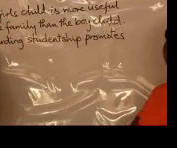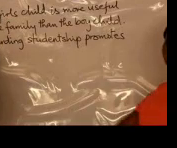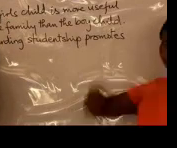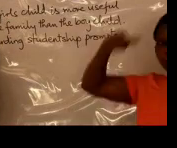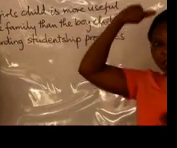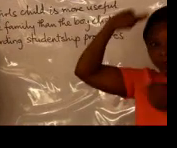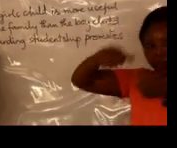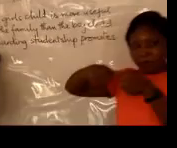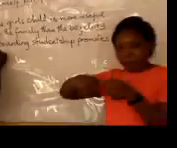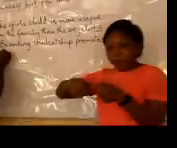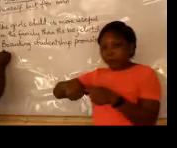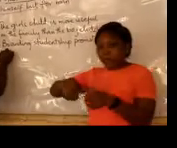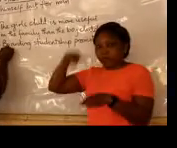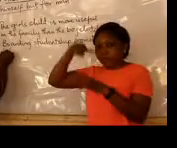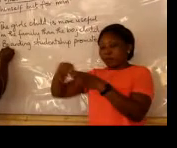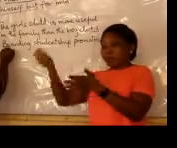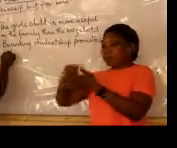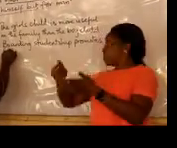for your essay.